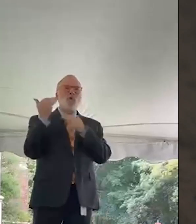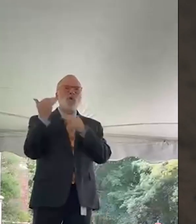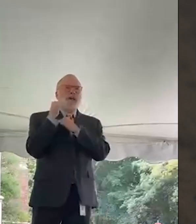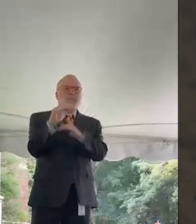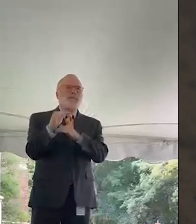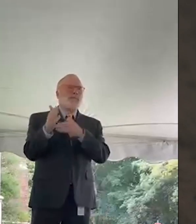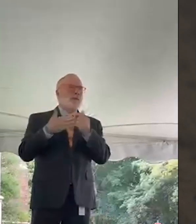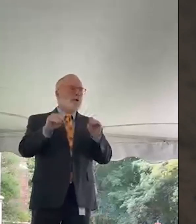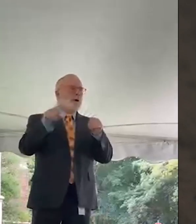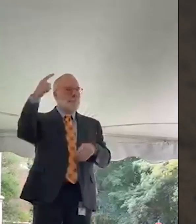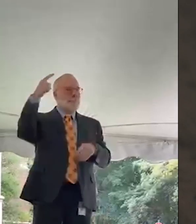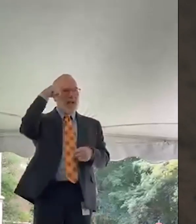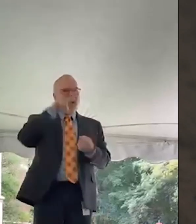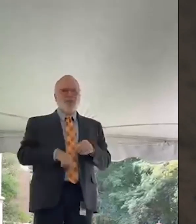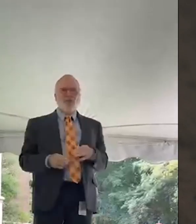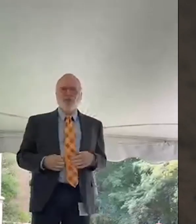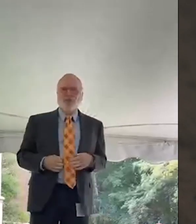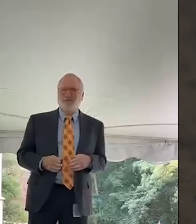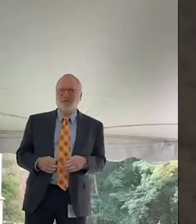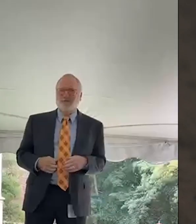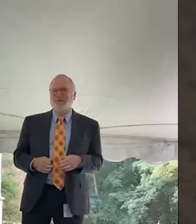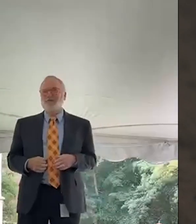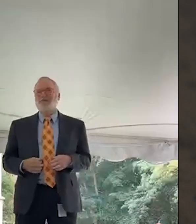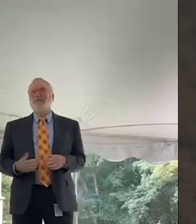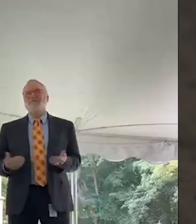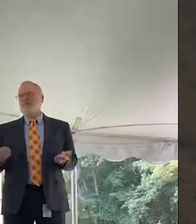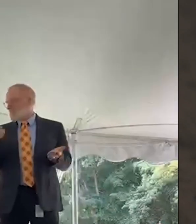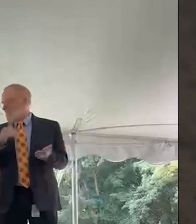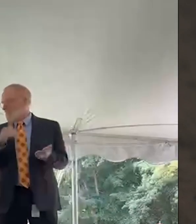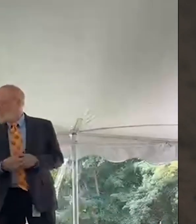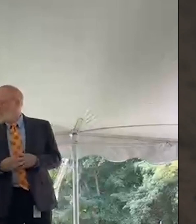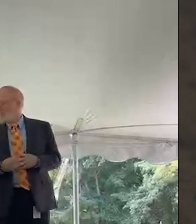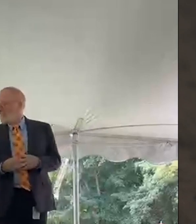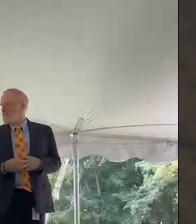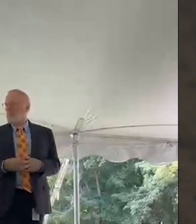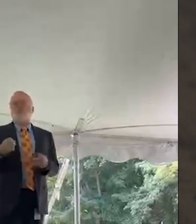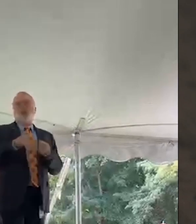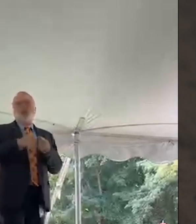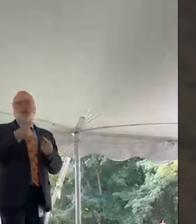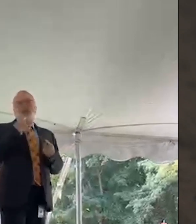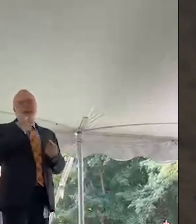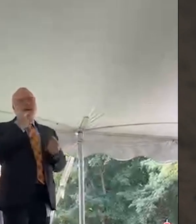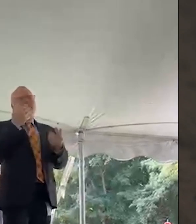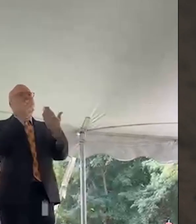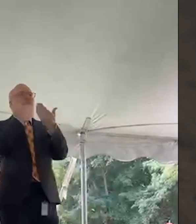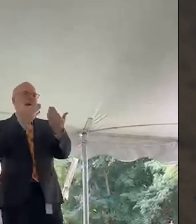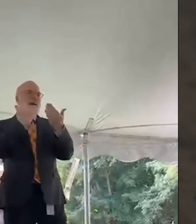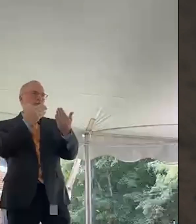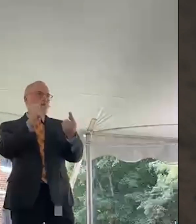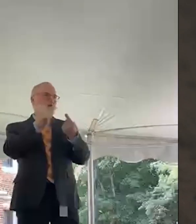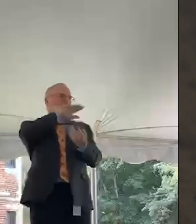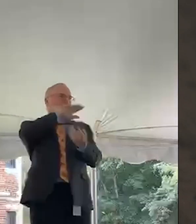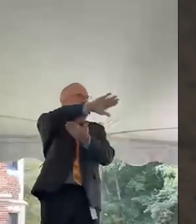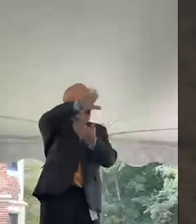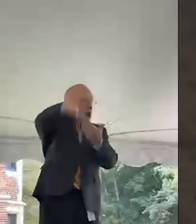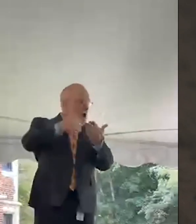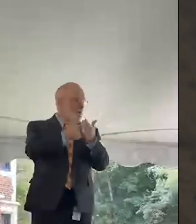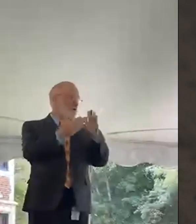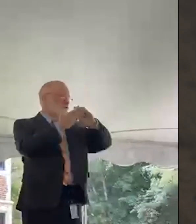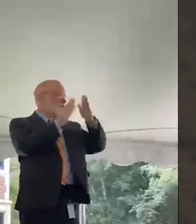a superintendent, they could become the next governor. There are no limits put on them. Again,